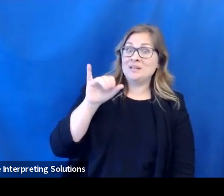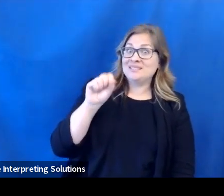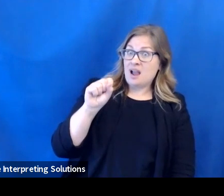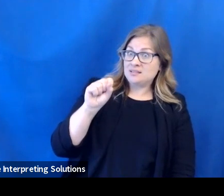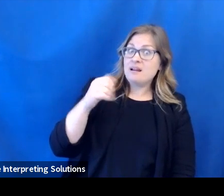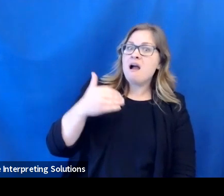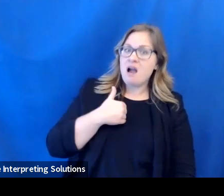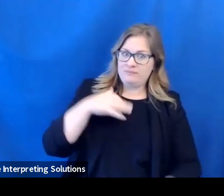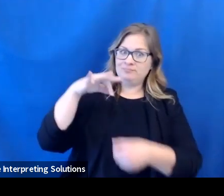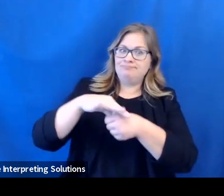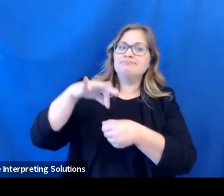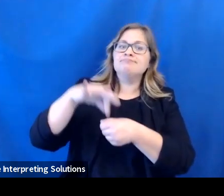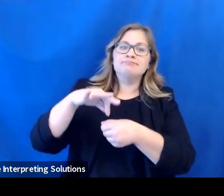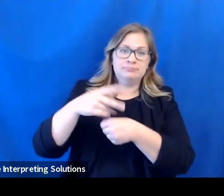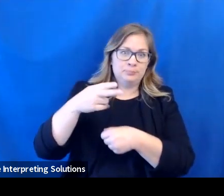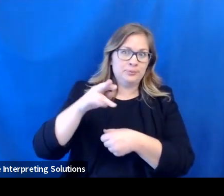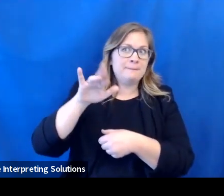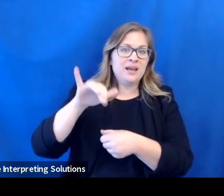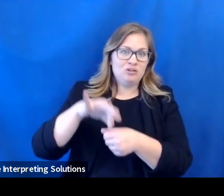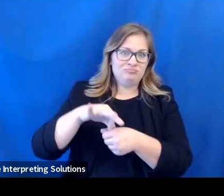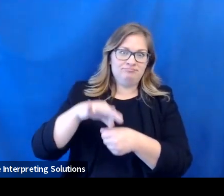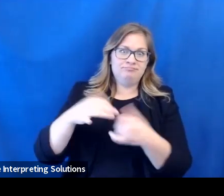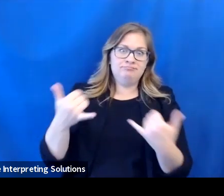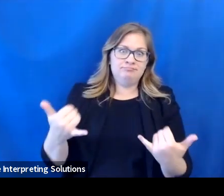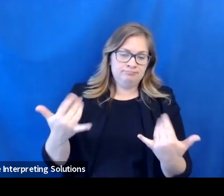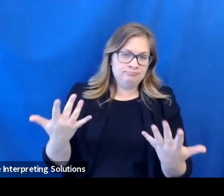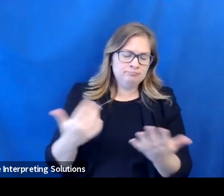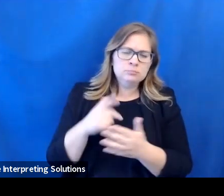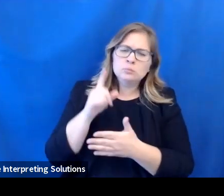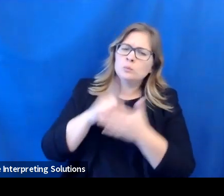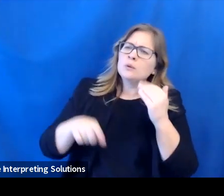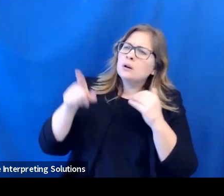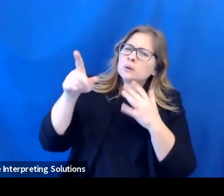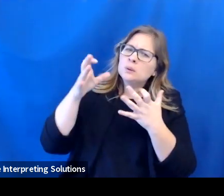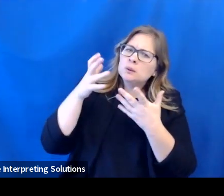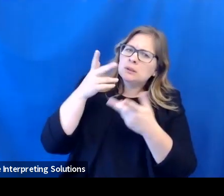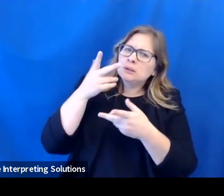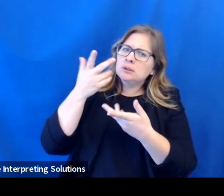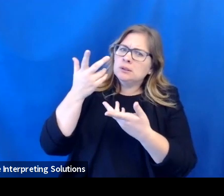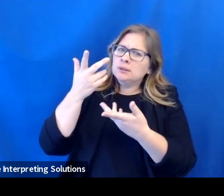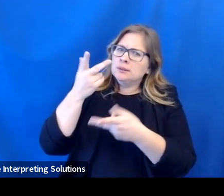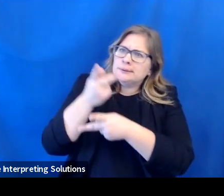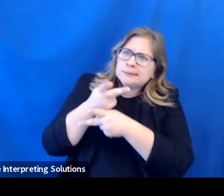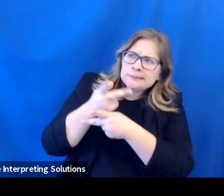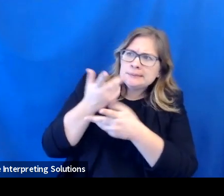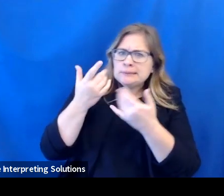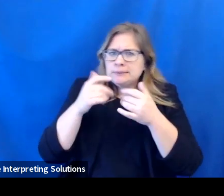precautions are you taking to ensure that we don't have a situation similar to Wisconsin where we